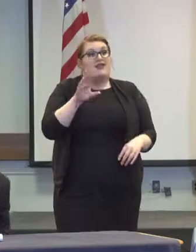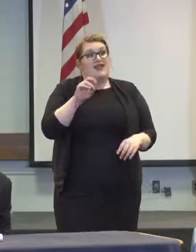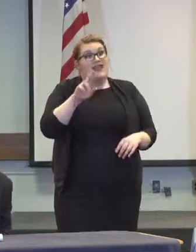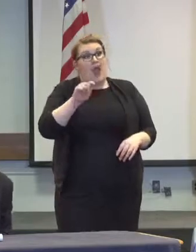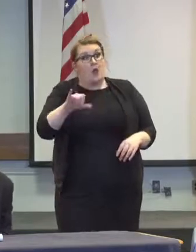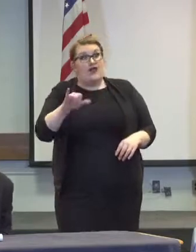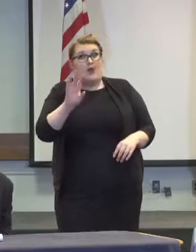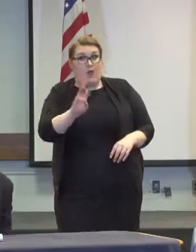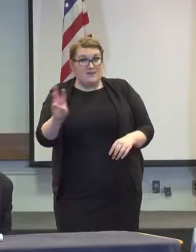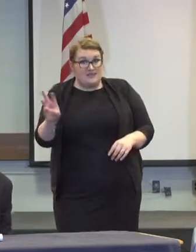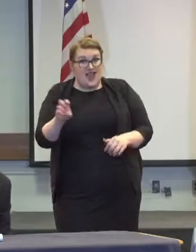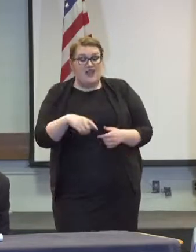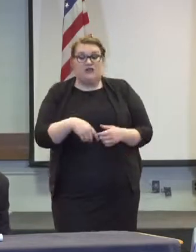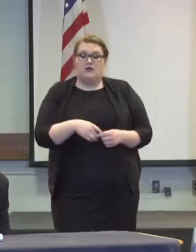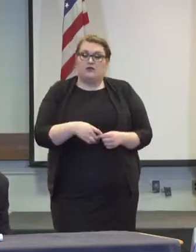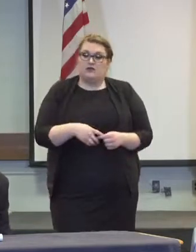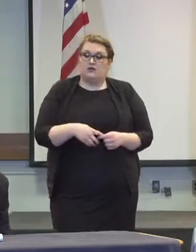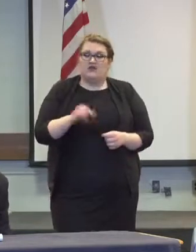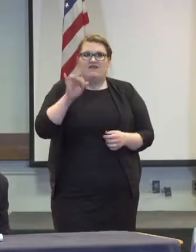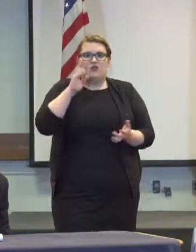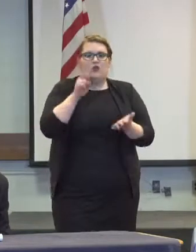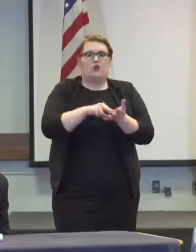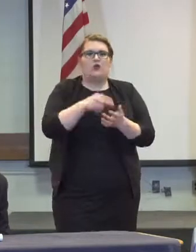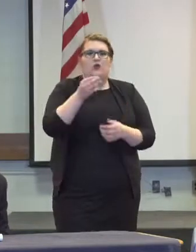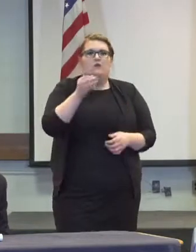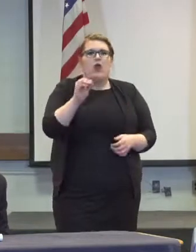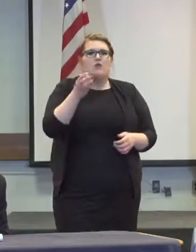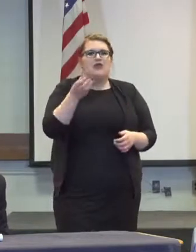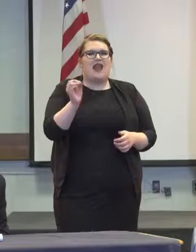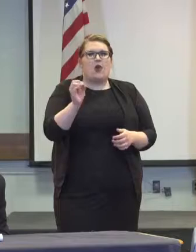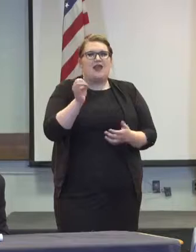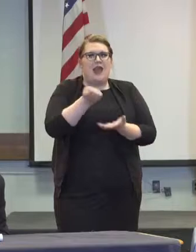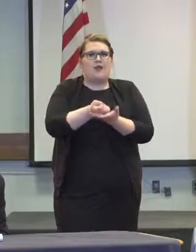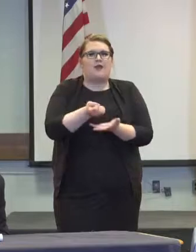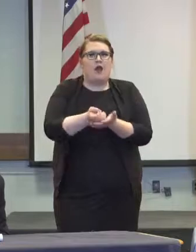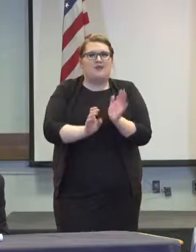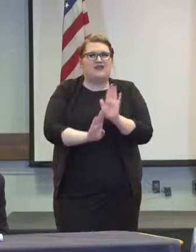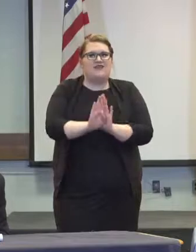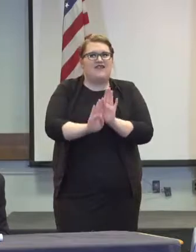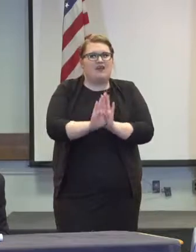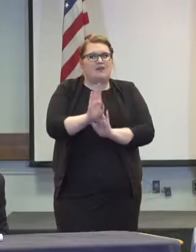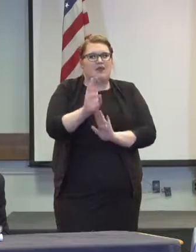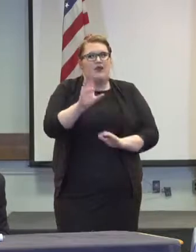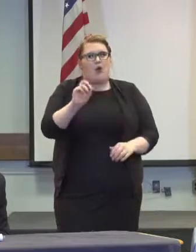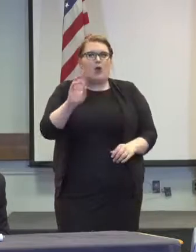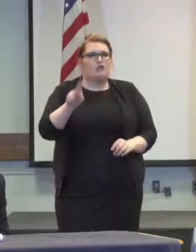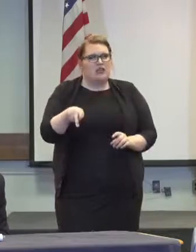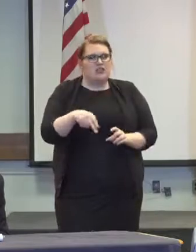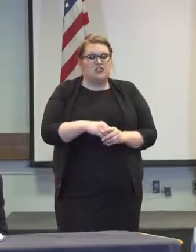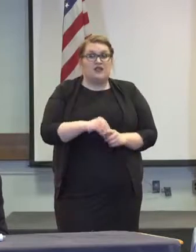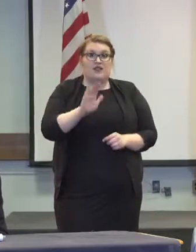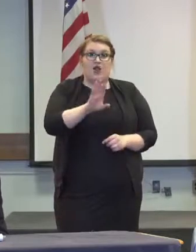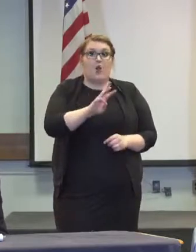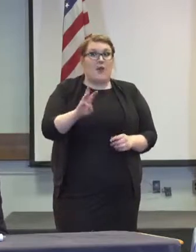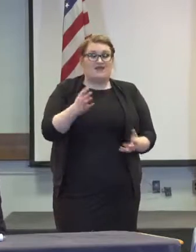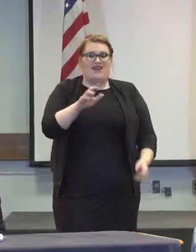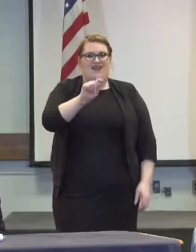on the, if you go to the Montgomery County Economic Development Corporation, their website is